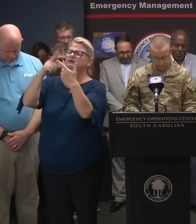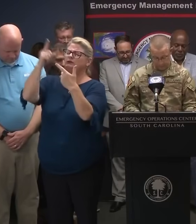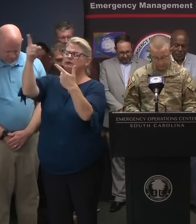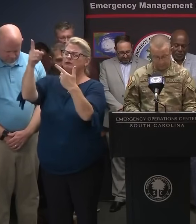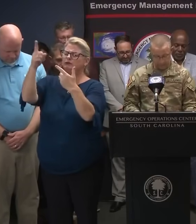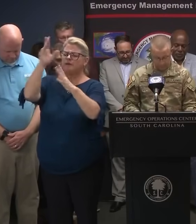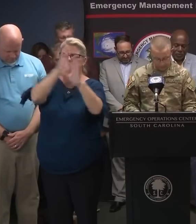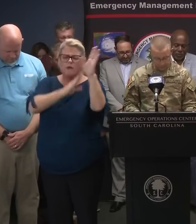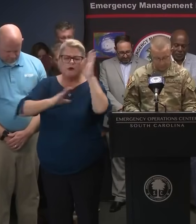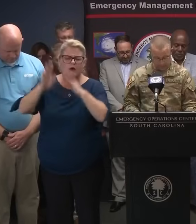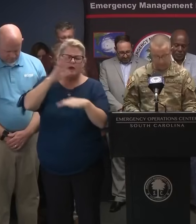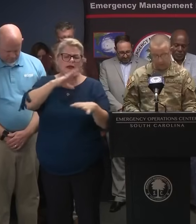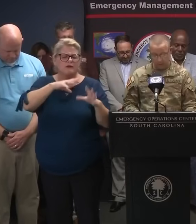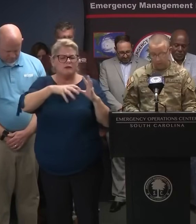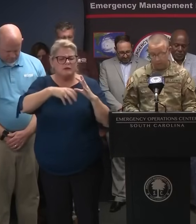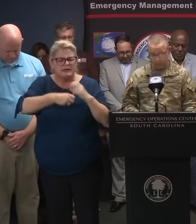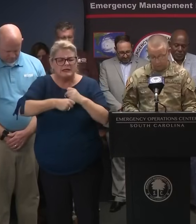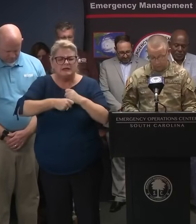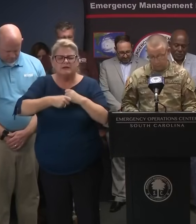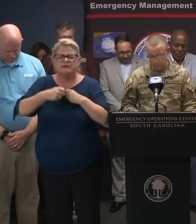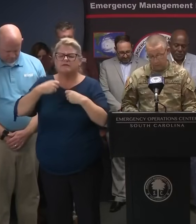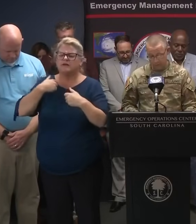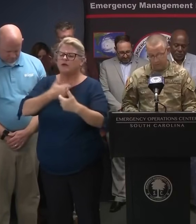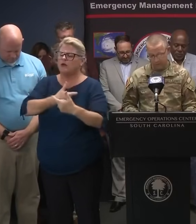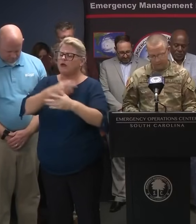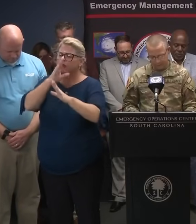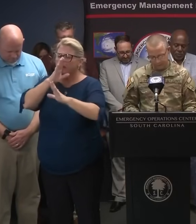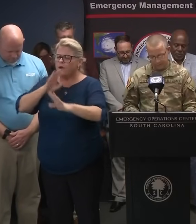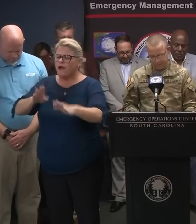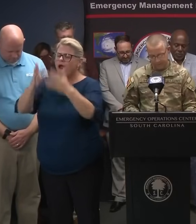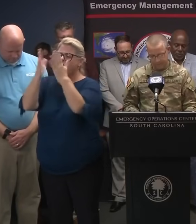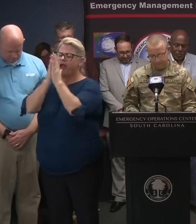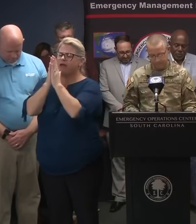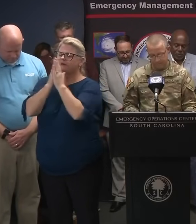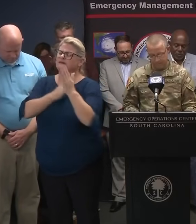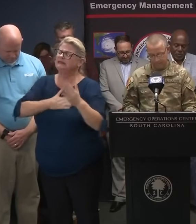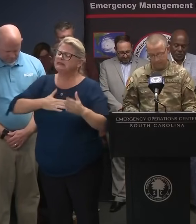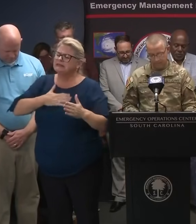grief in lament and call upon you to hear us.